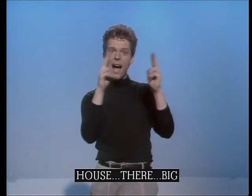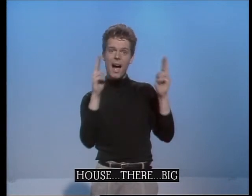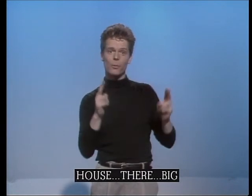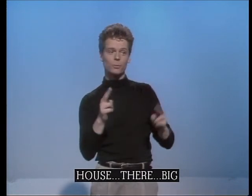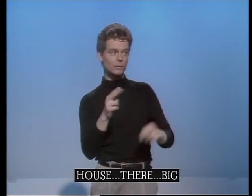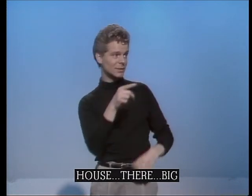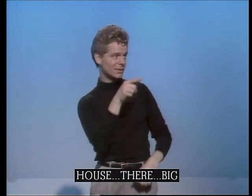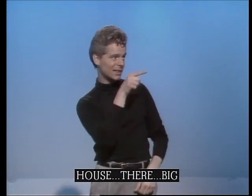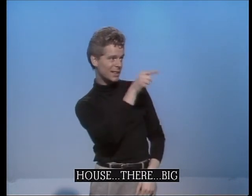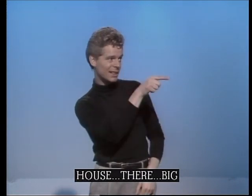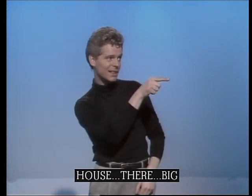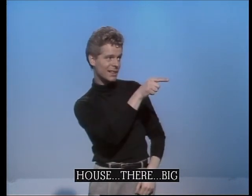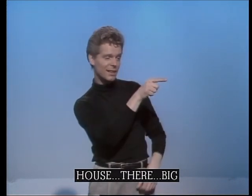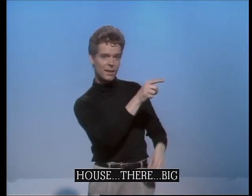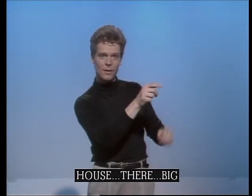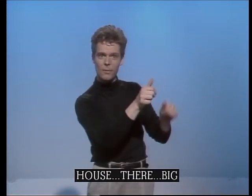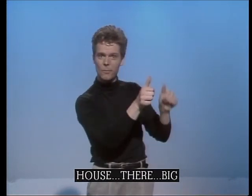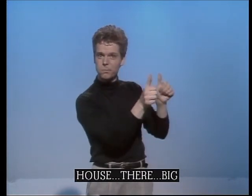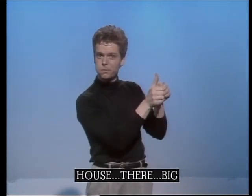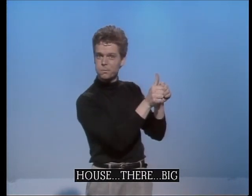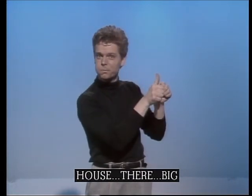House, there, big,